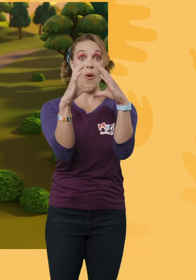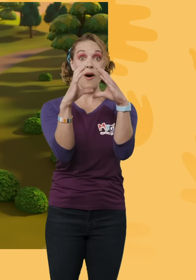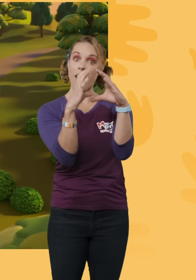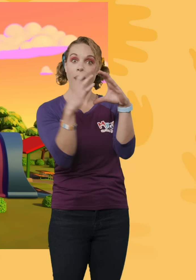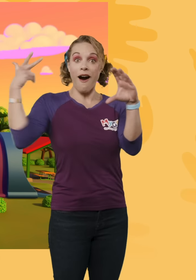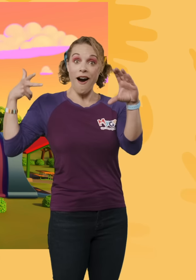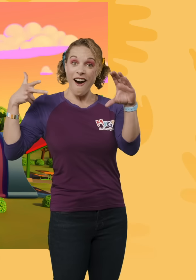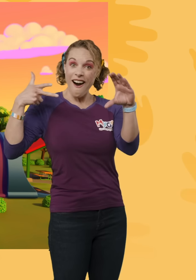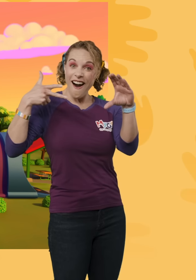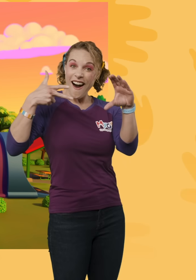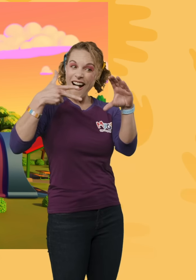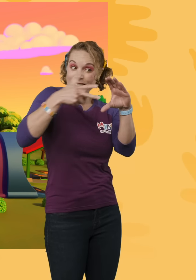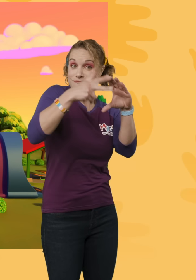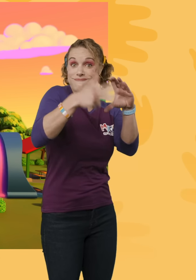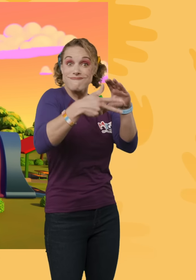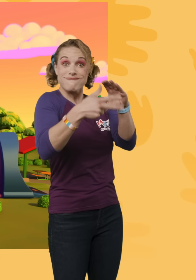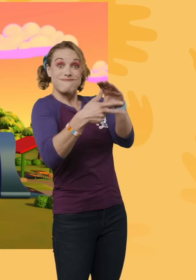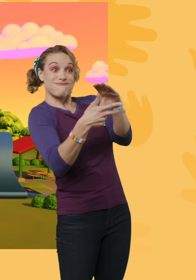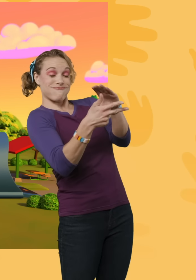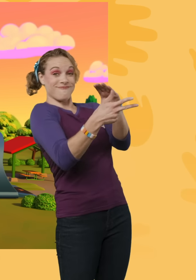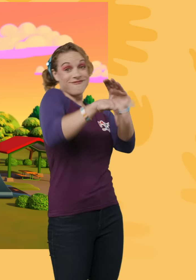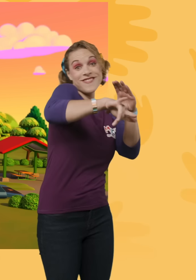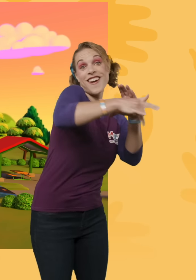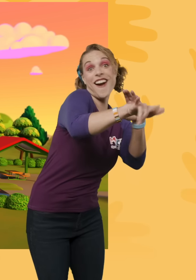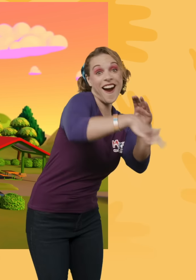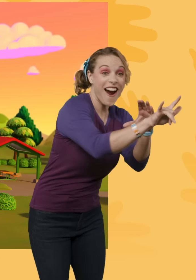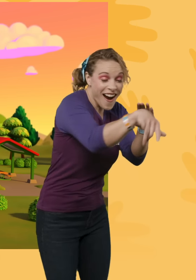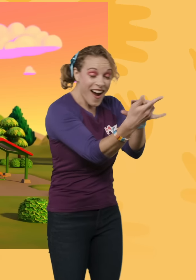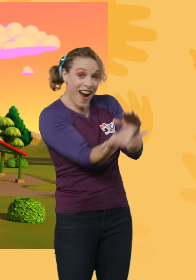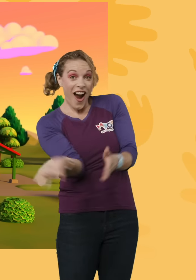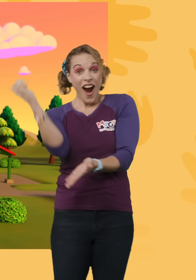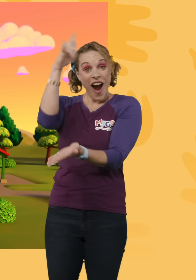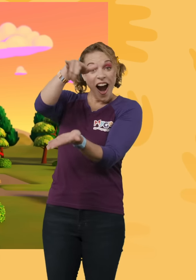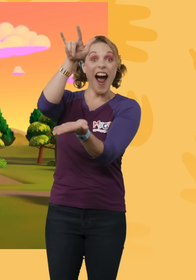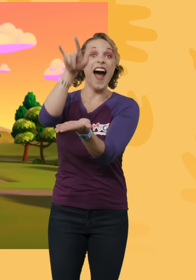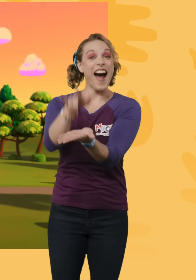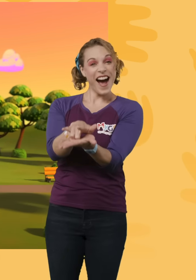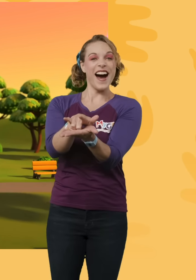Thank you.